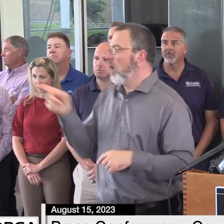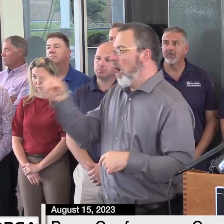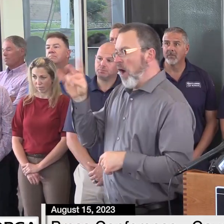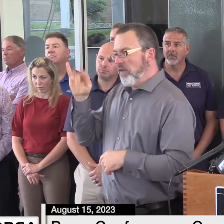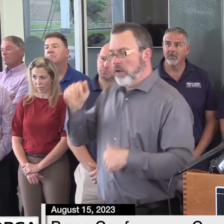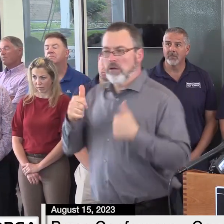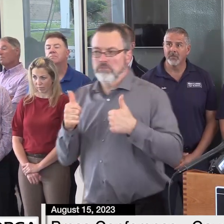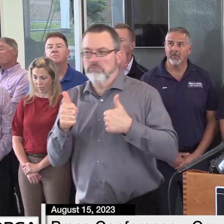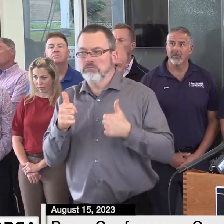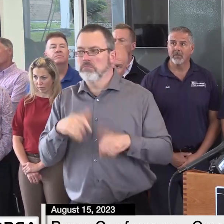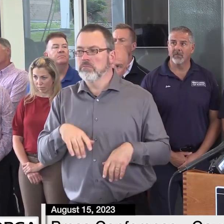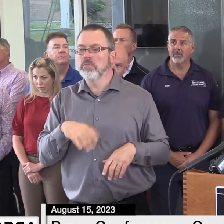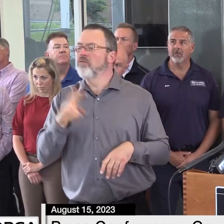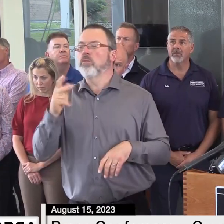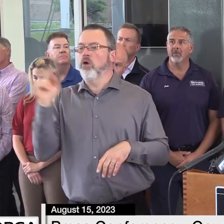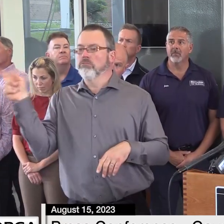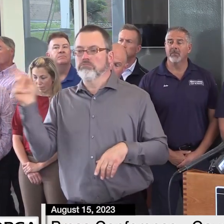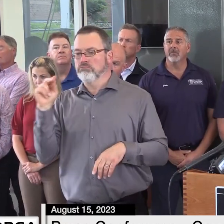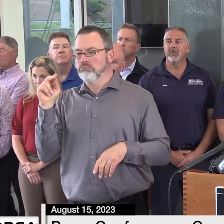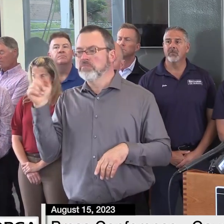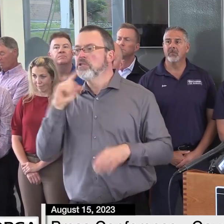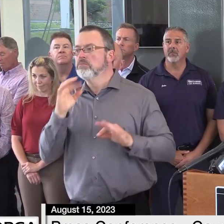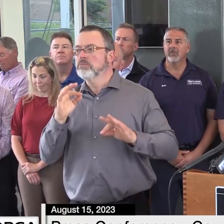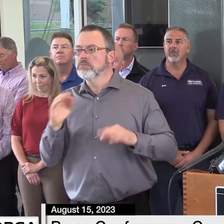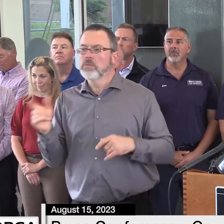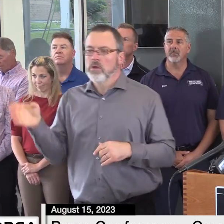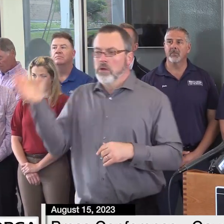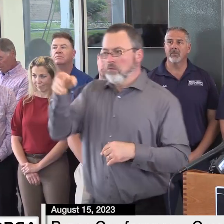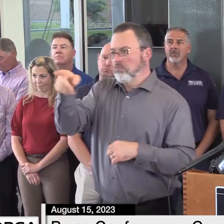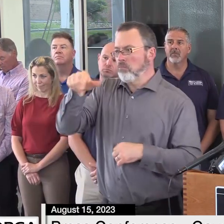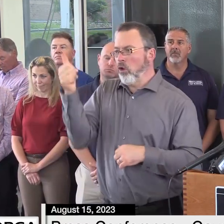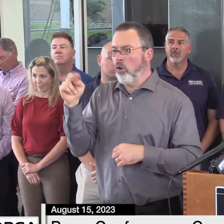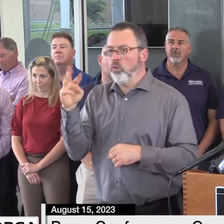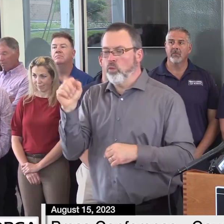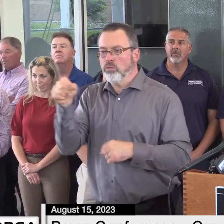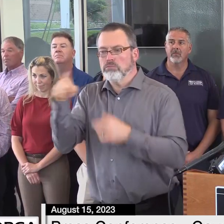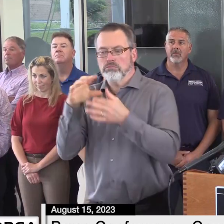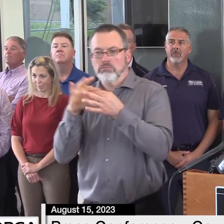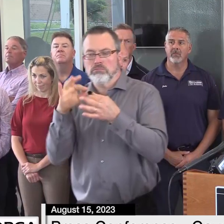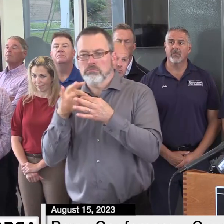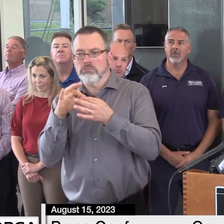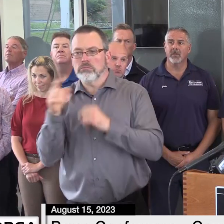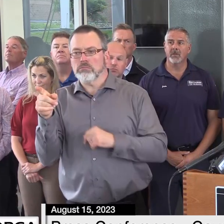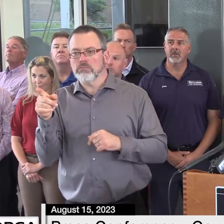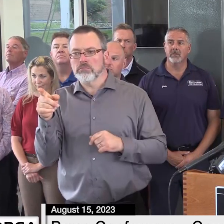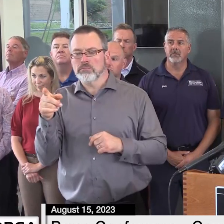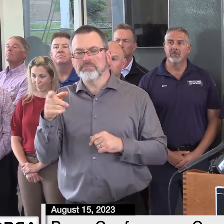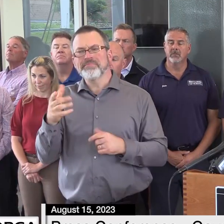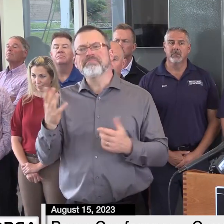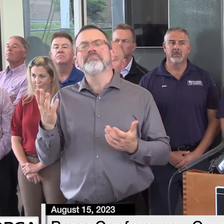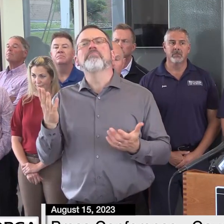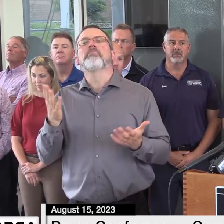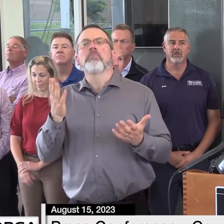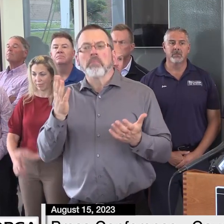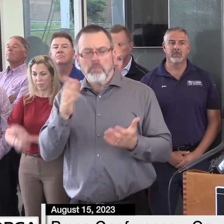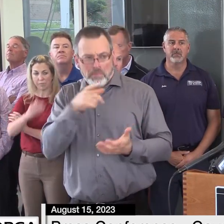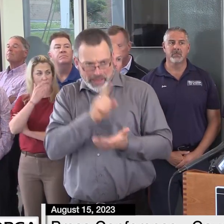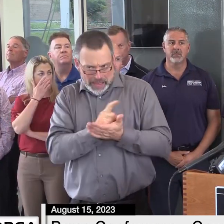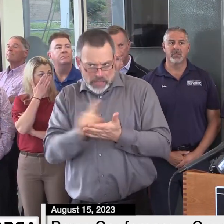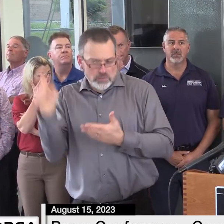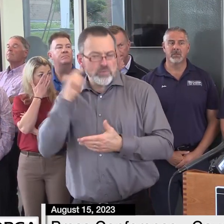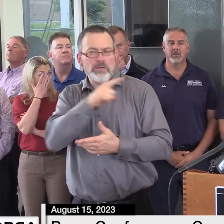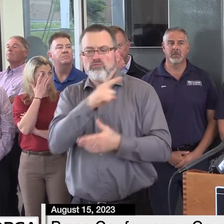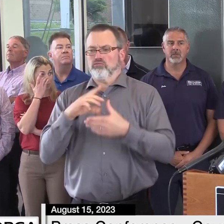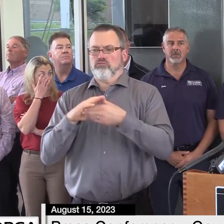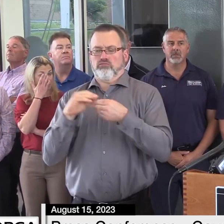of figuring out if you do have to file an appeal, is that process at the same place it was last week when we spoke to you, or has anything happened? Nothing